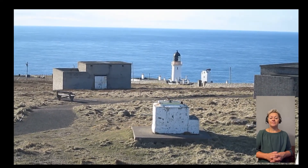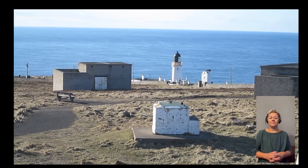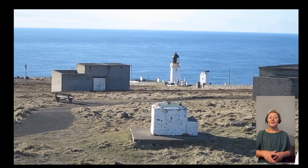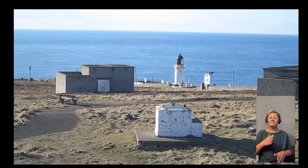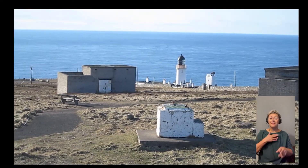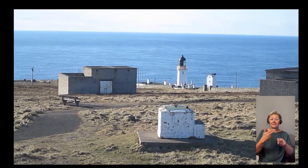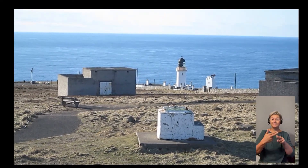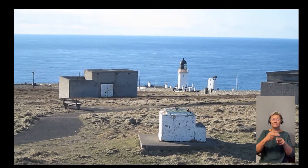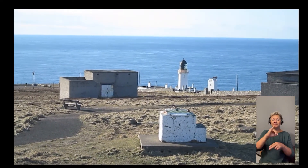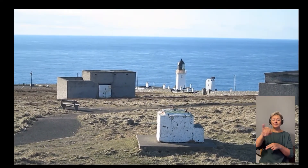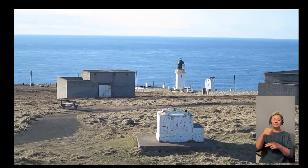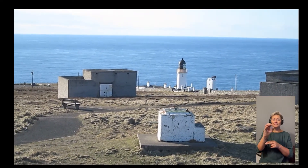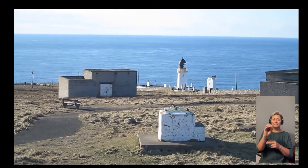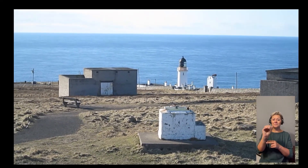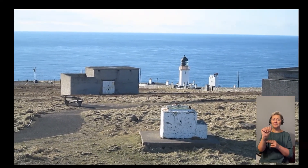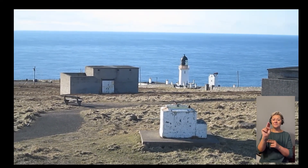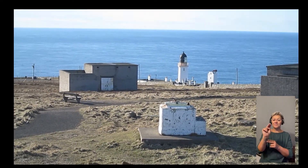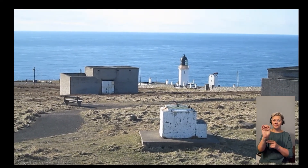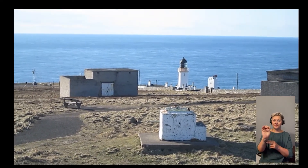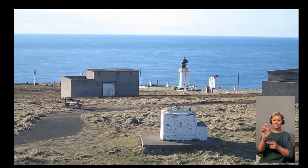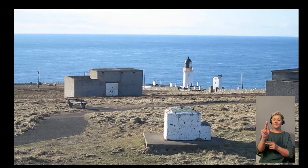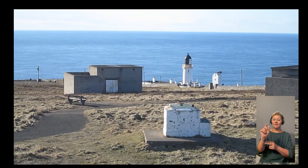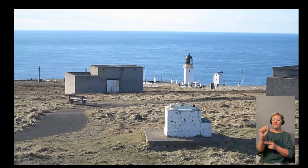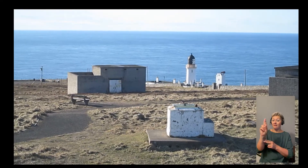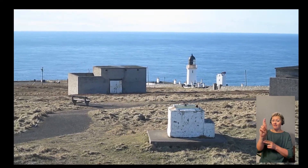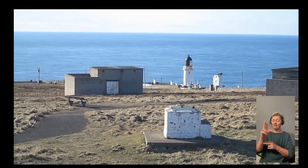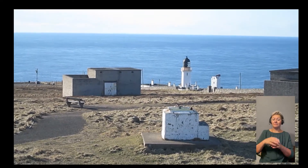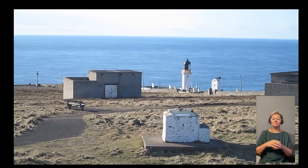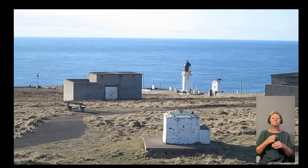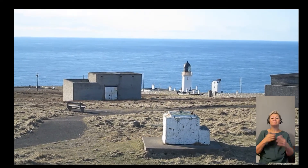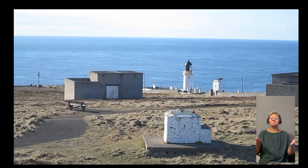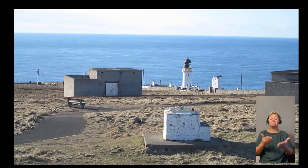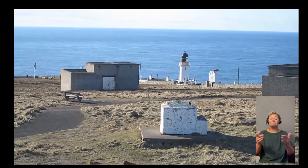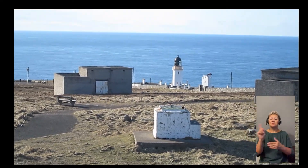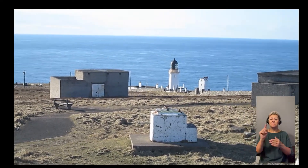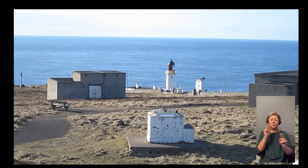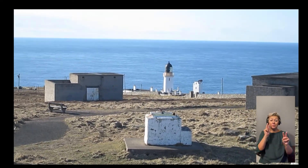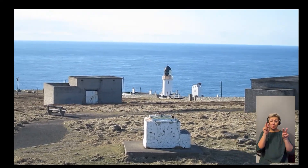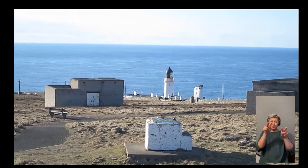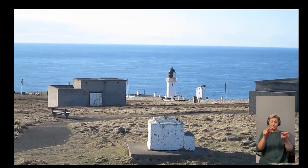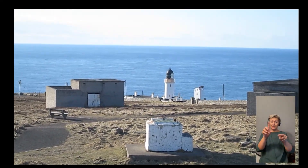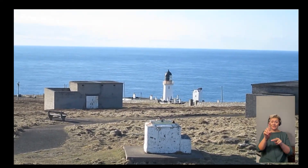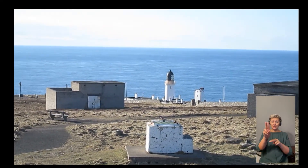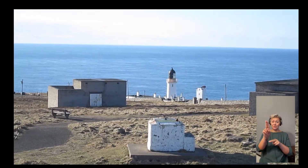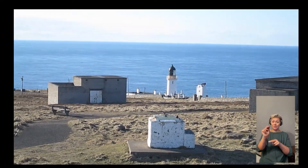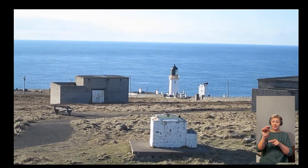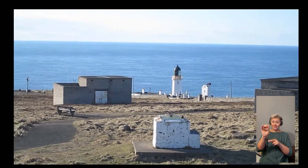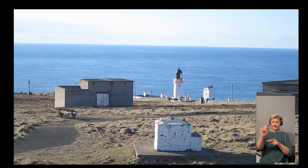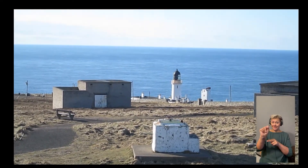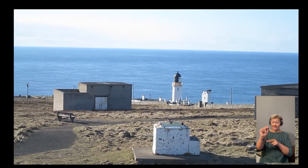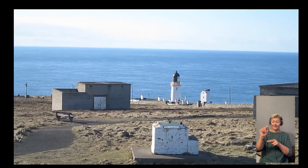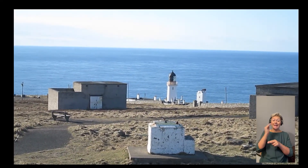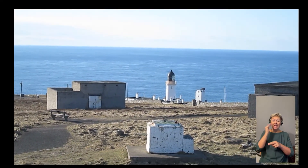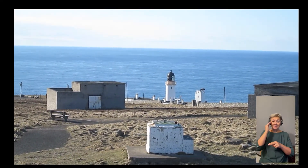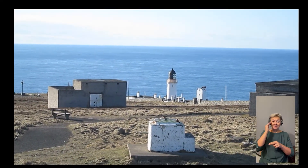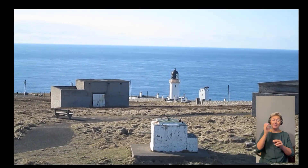My name is Joanne B Kaar. I'm here at the viewpoint on Dunnet Head, looking at Dunnet Head Lighthouse, which was built in